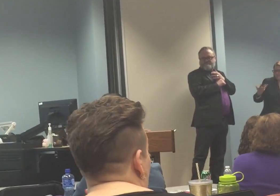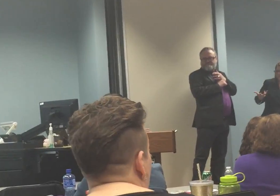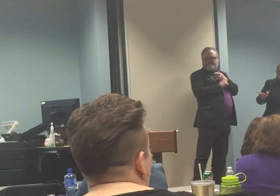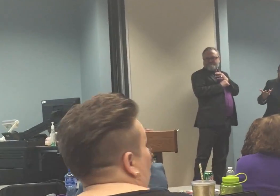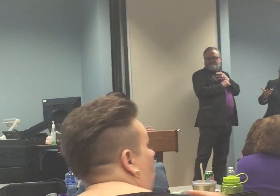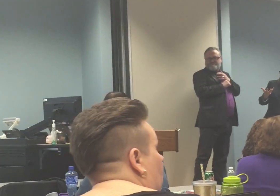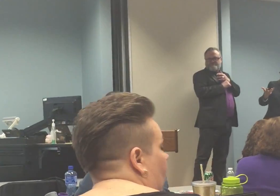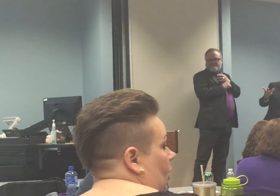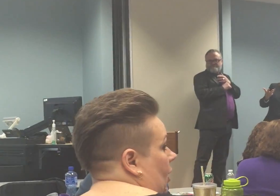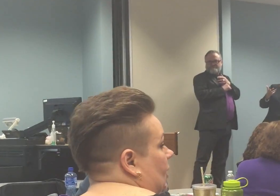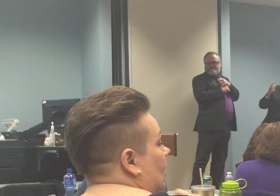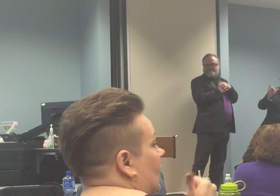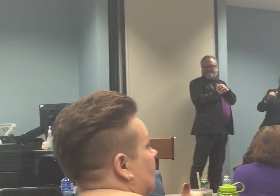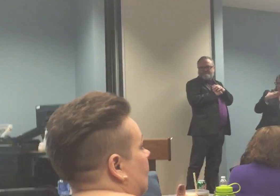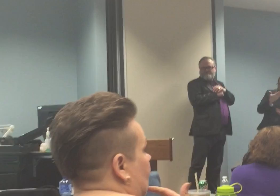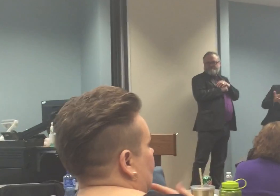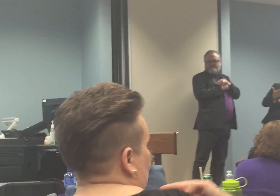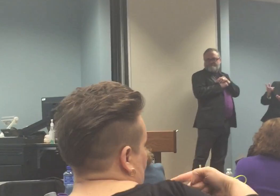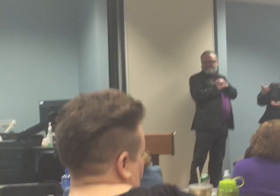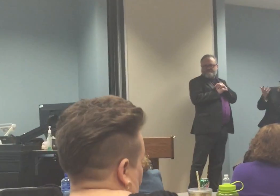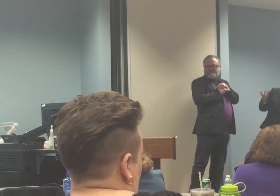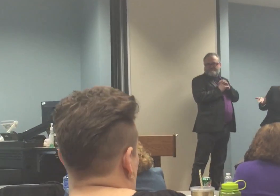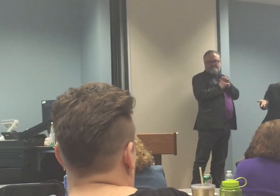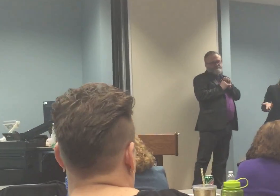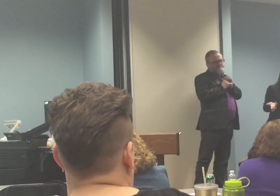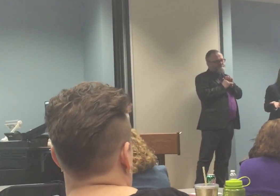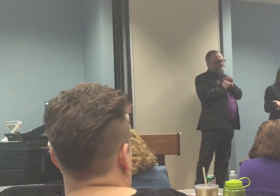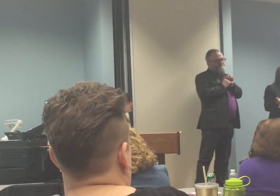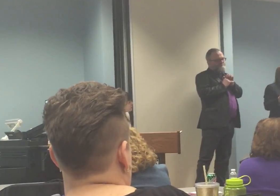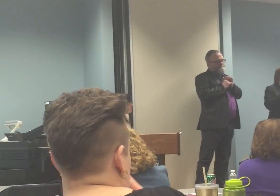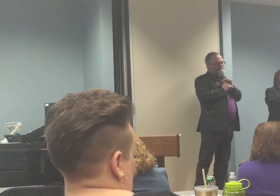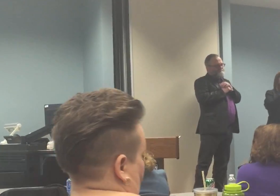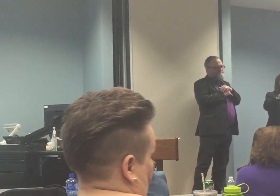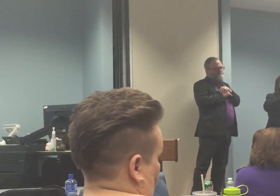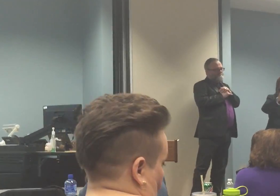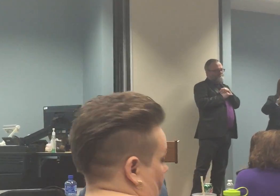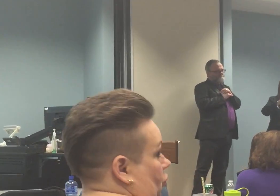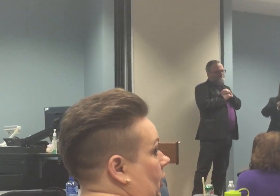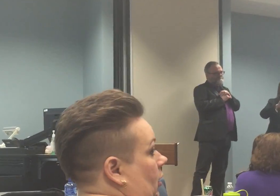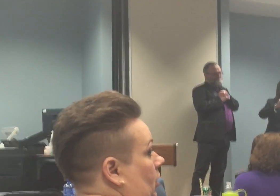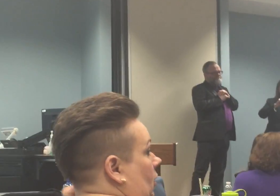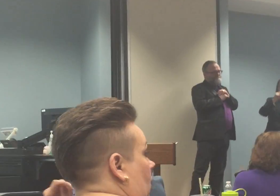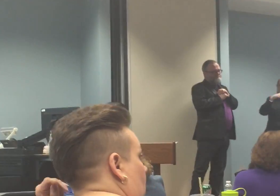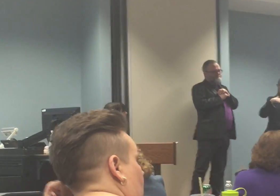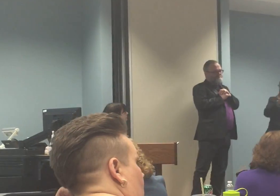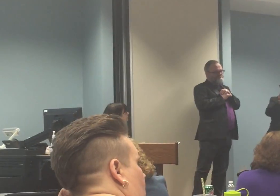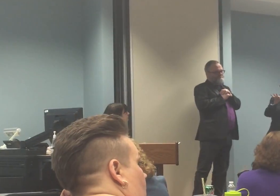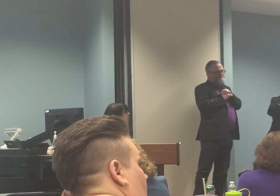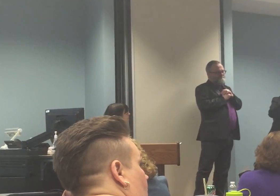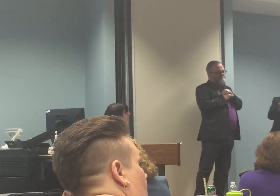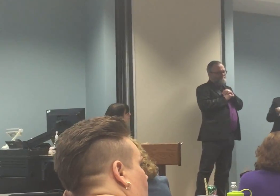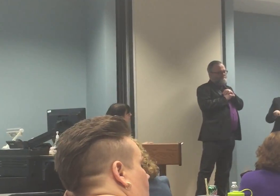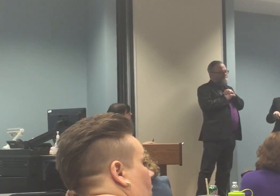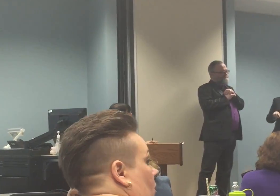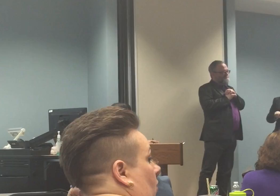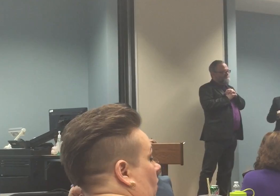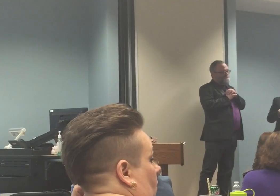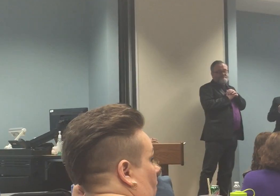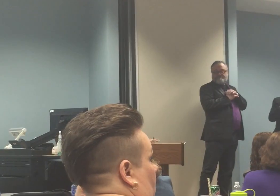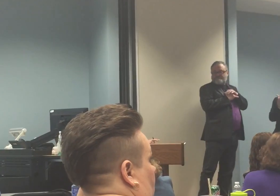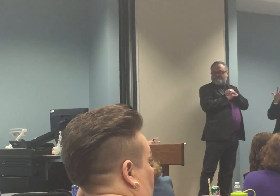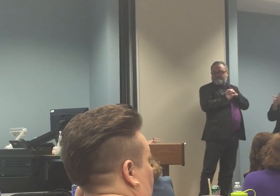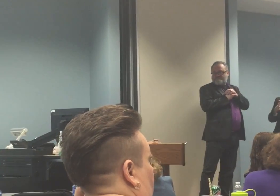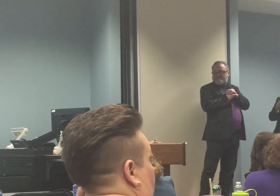that what the proof is that you're asking for? And the VA. You gotta have your degree too. So that it's